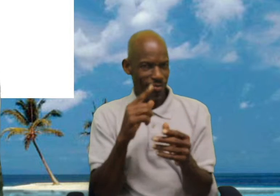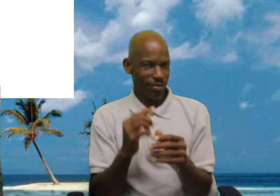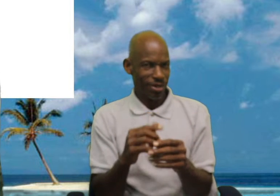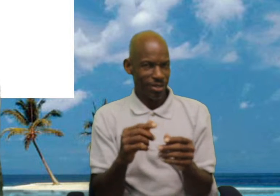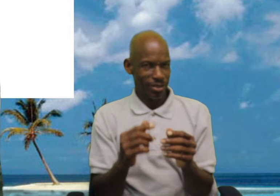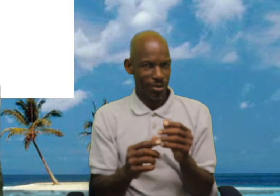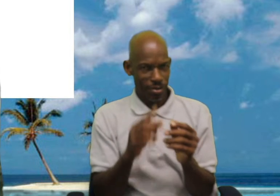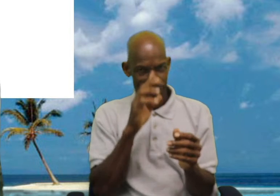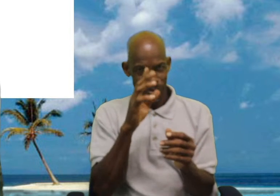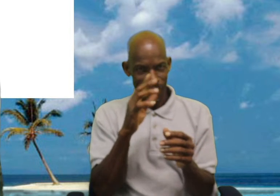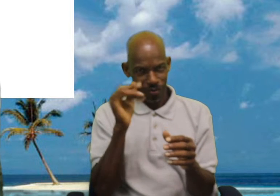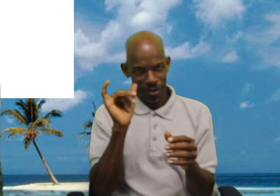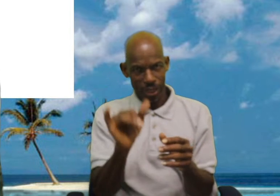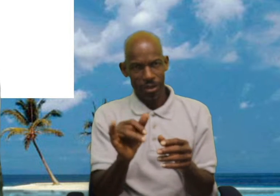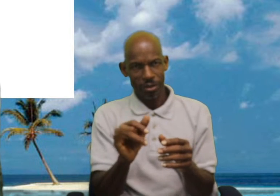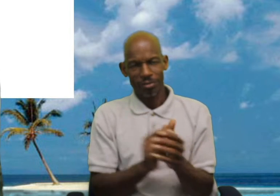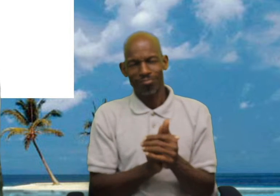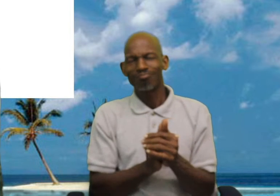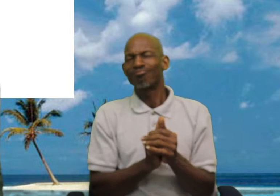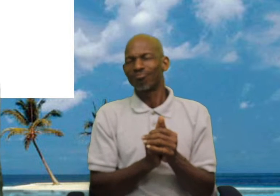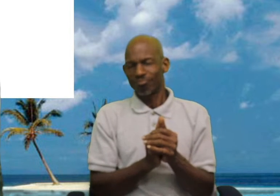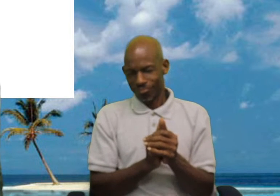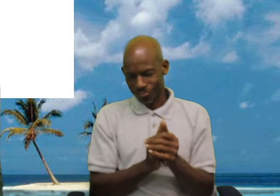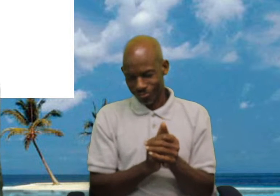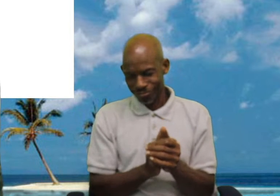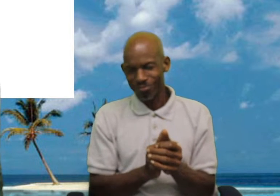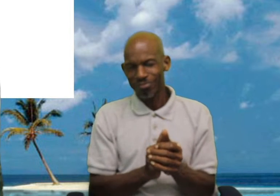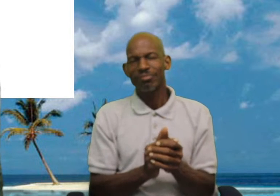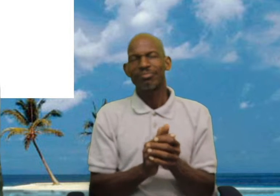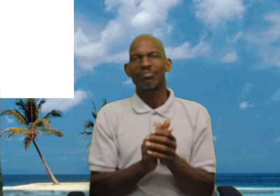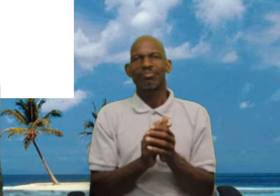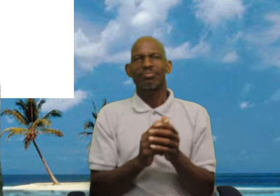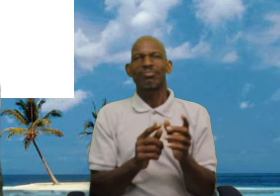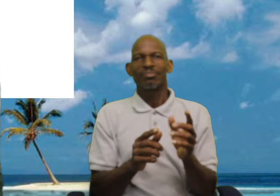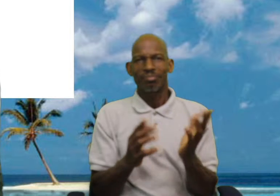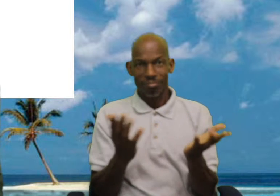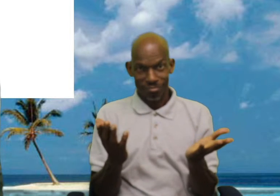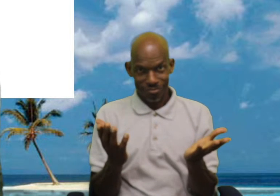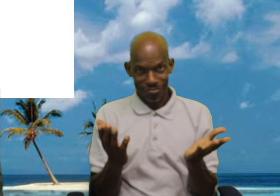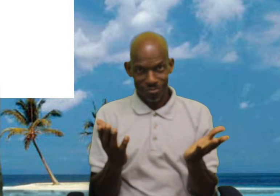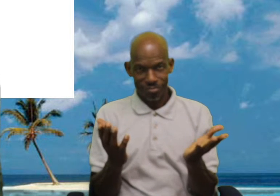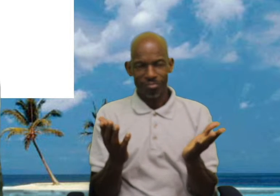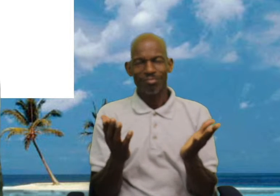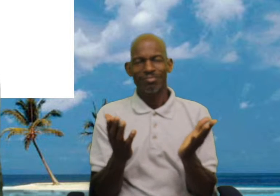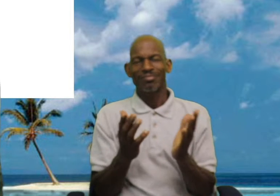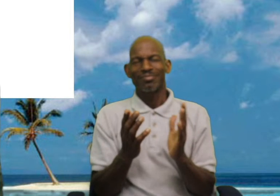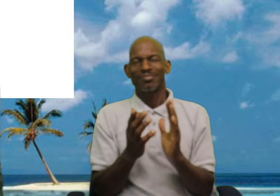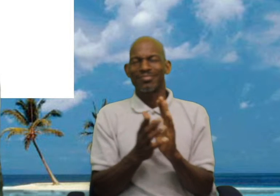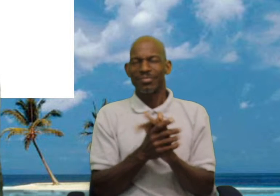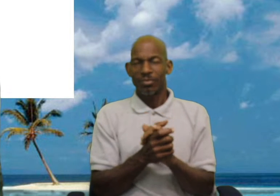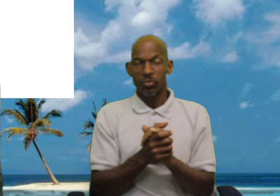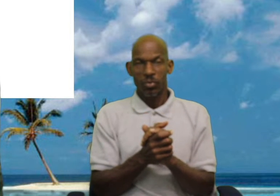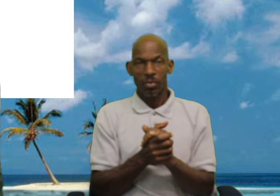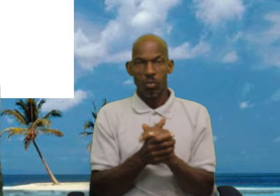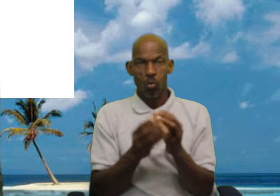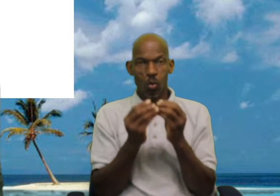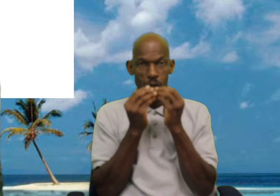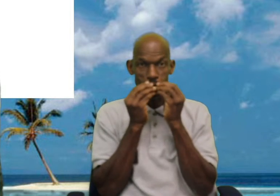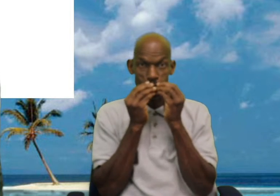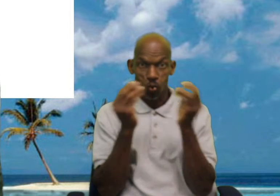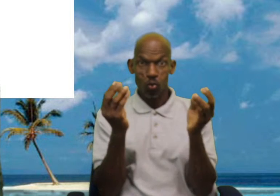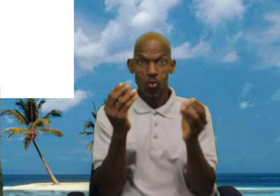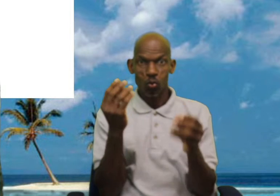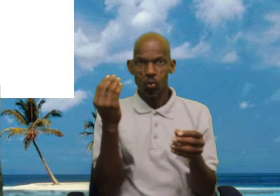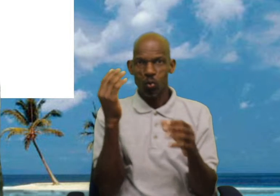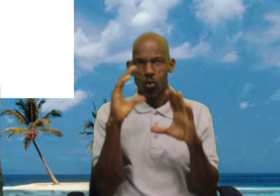persons who missed the last class, if you have missed the last class, we had it on Sunday. The makeup class was on Sunday. If you